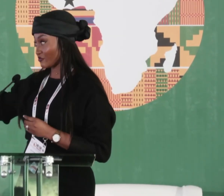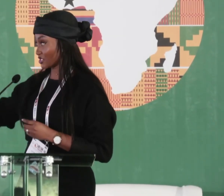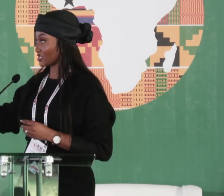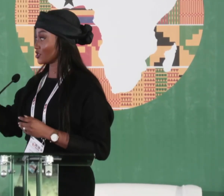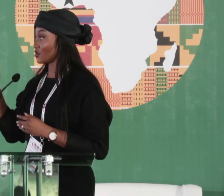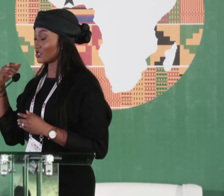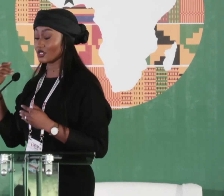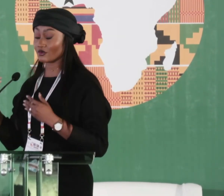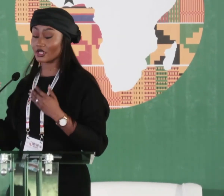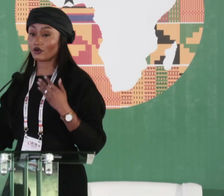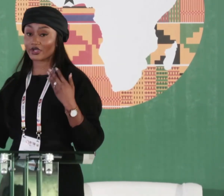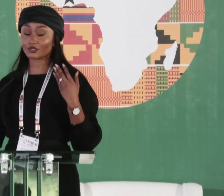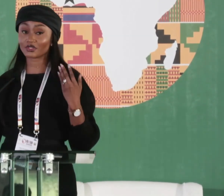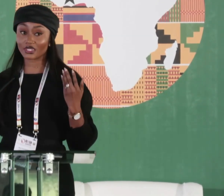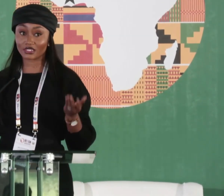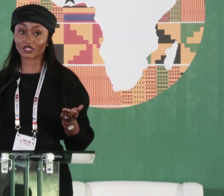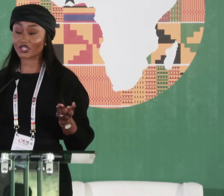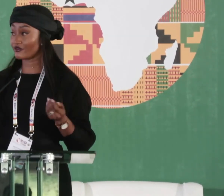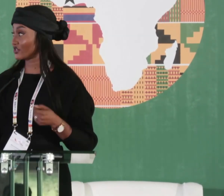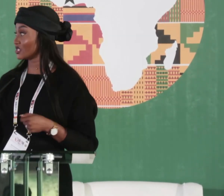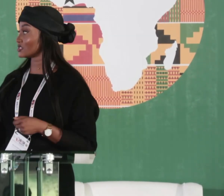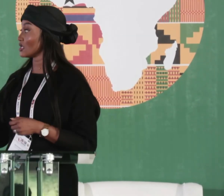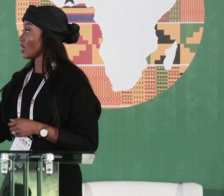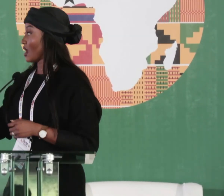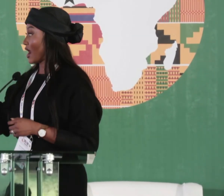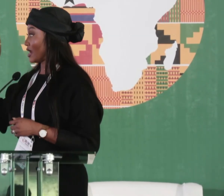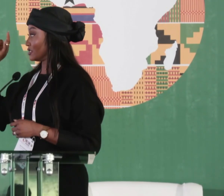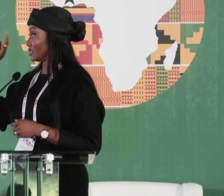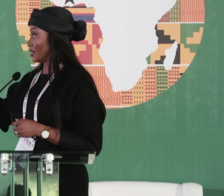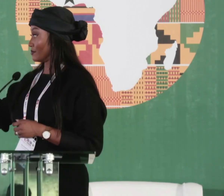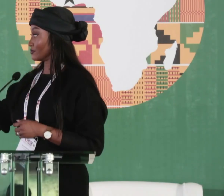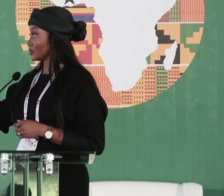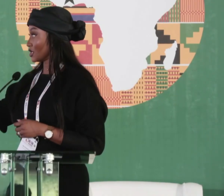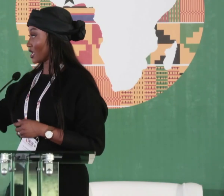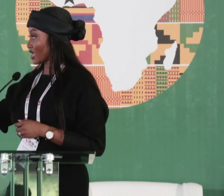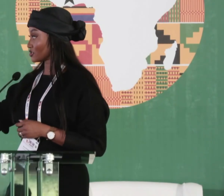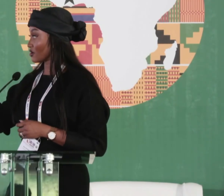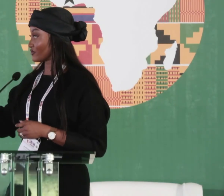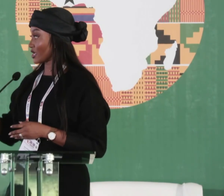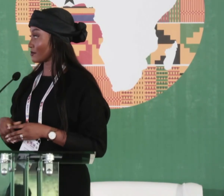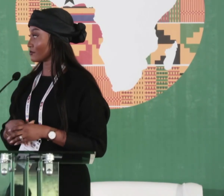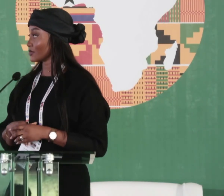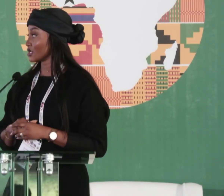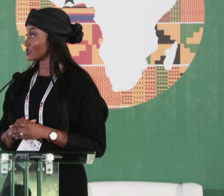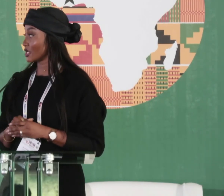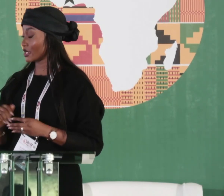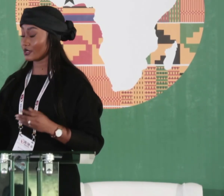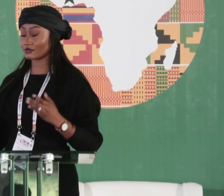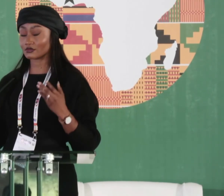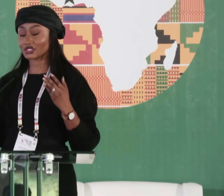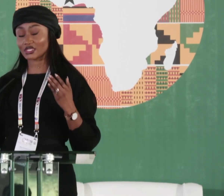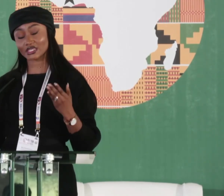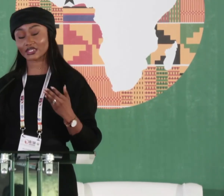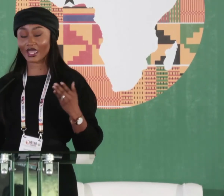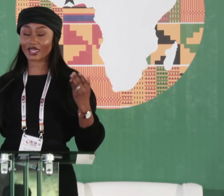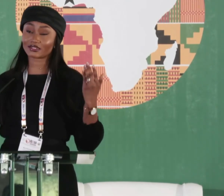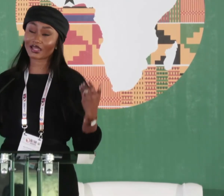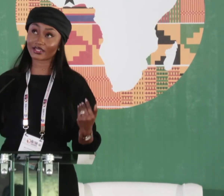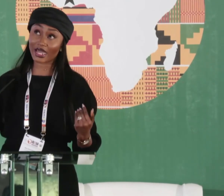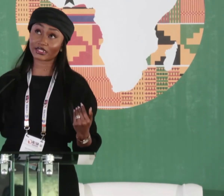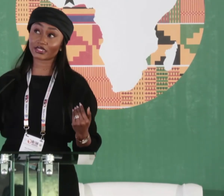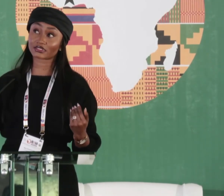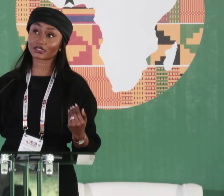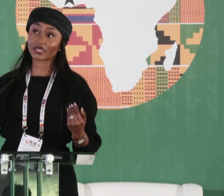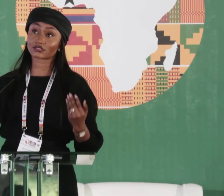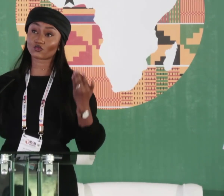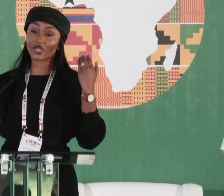of presentation, they were already PL HIVs, and 8 of them stated they had